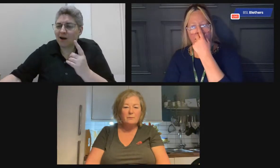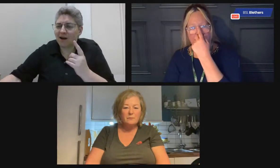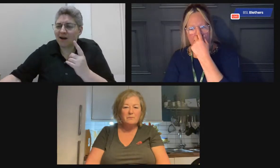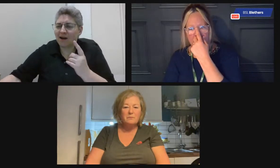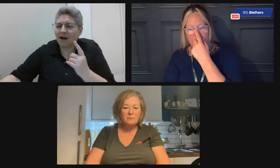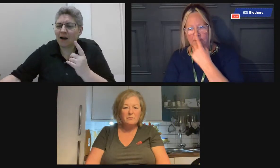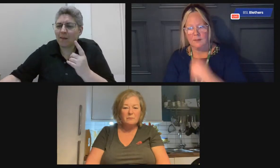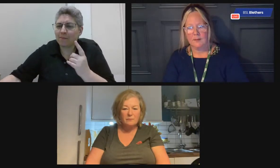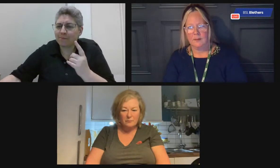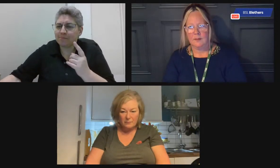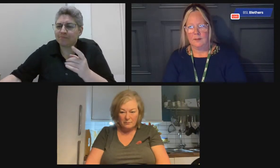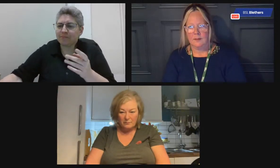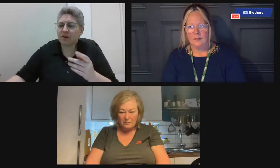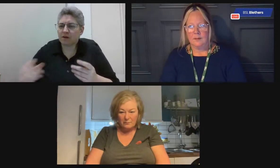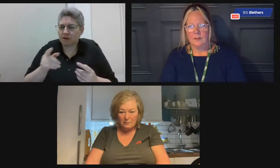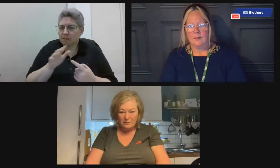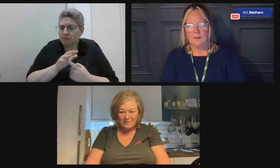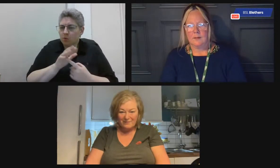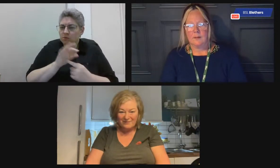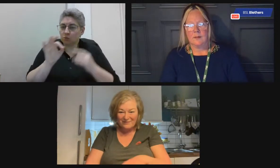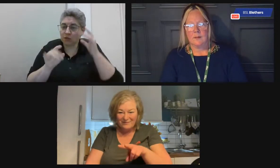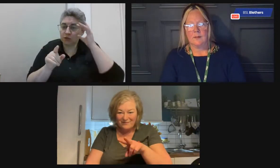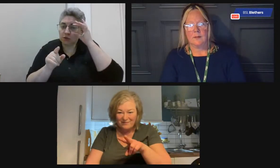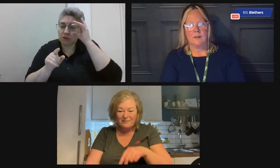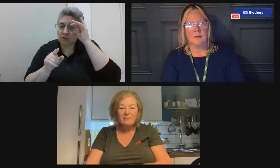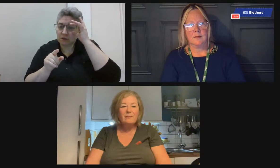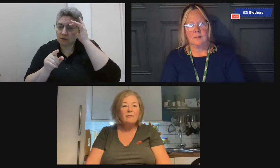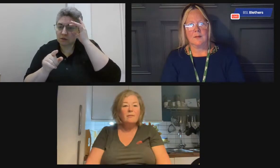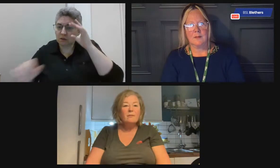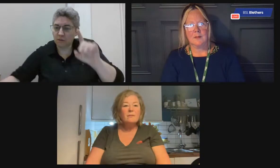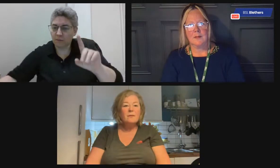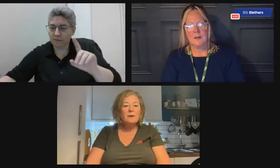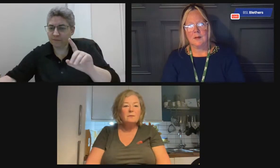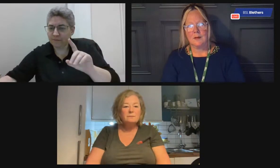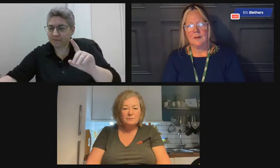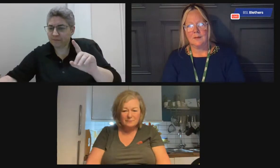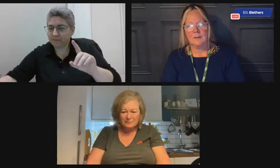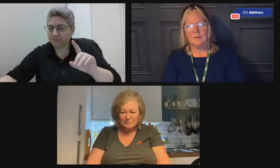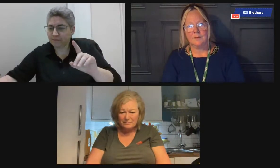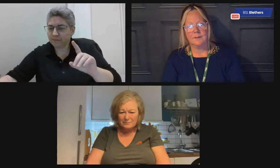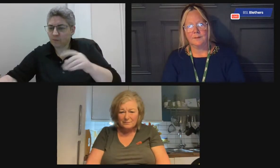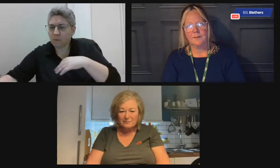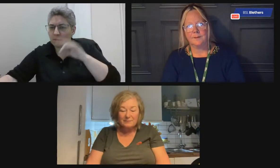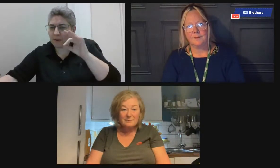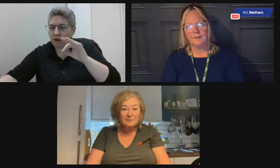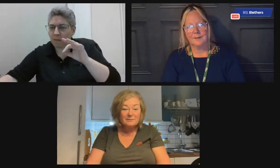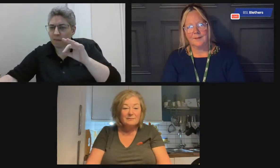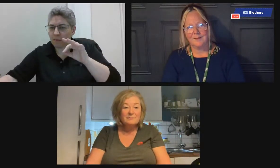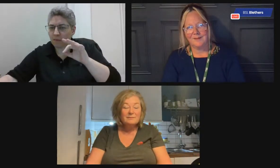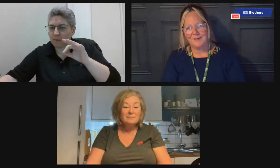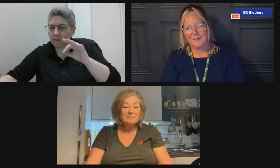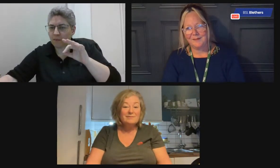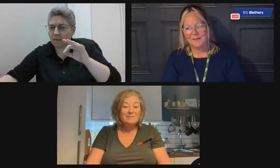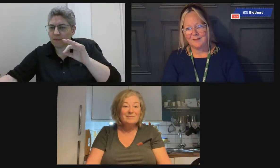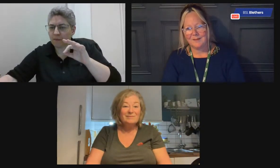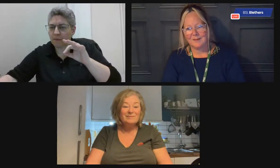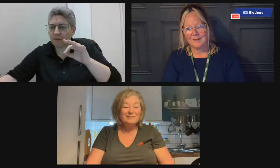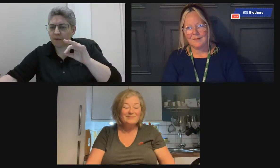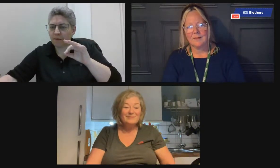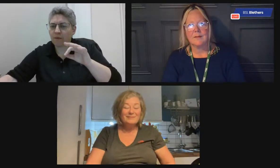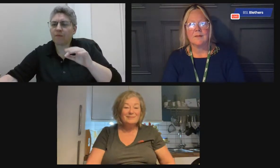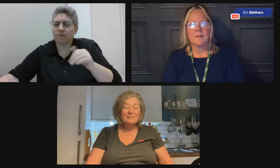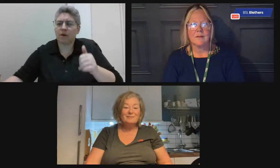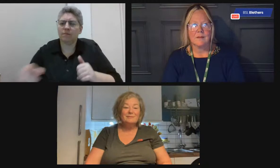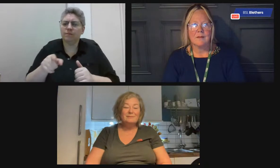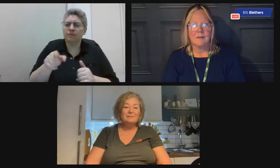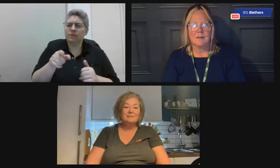area. Oh, thank you for that, Nikki. That's an important question, I think, about to come up.